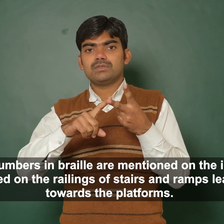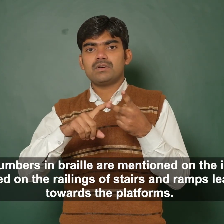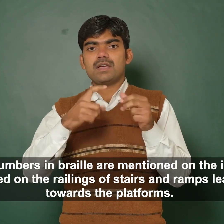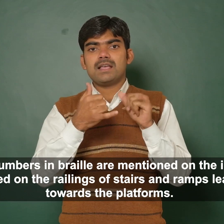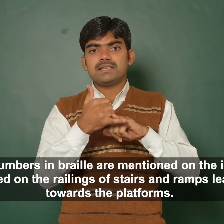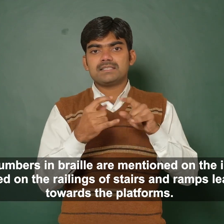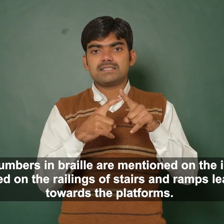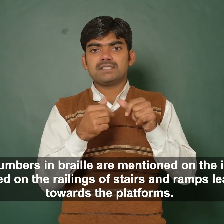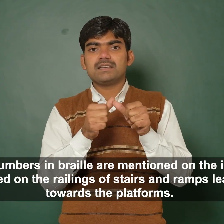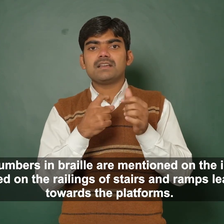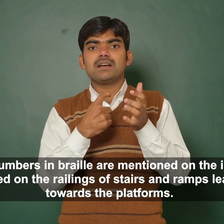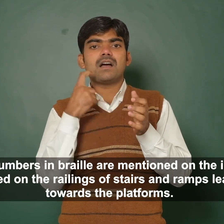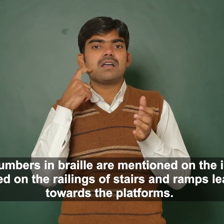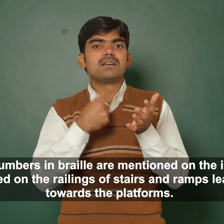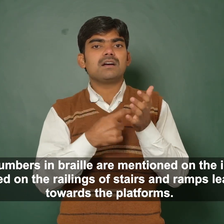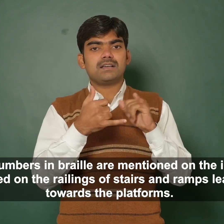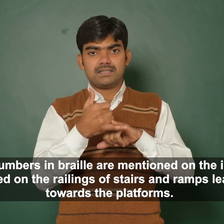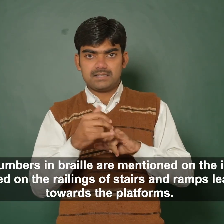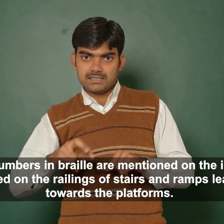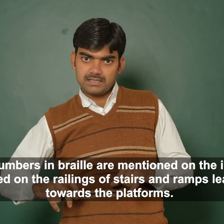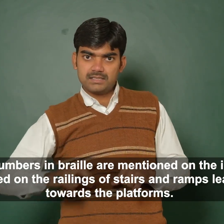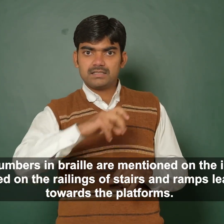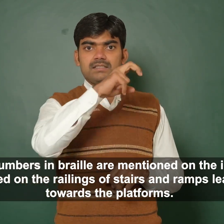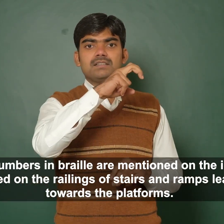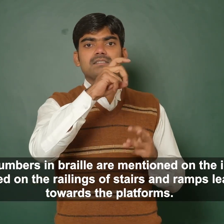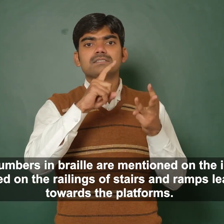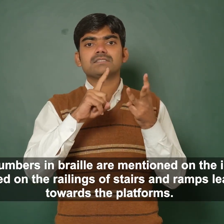and ramps leading towards the platform.